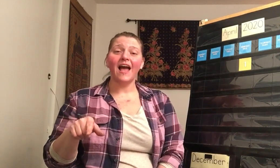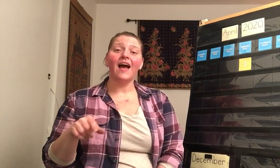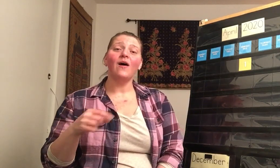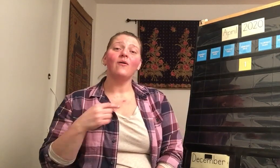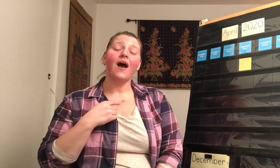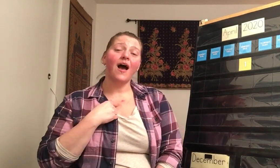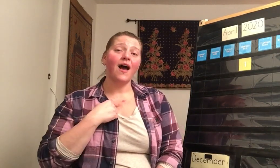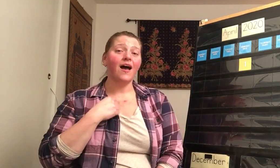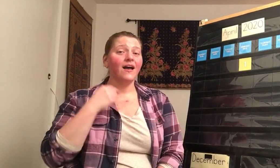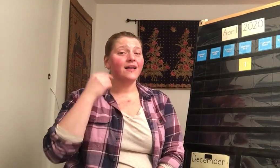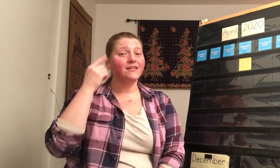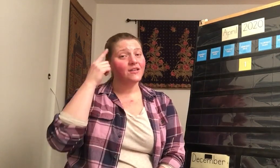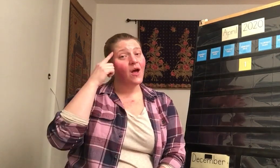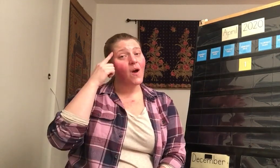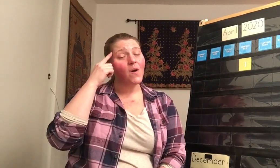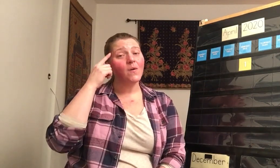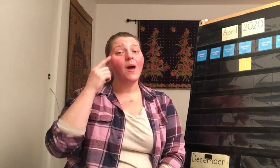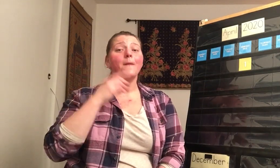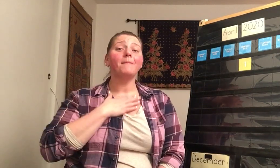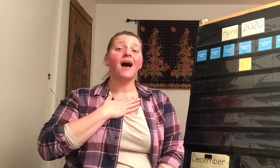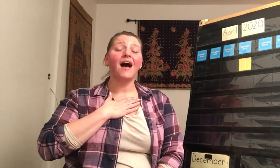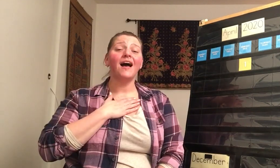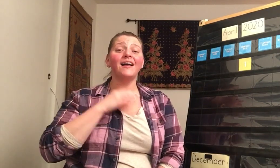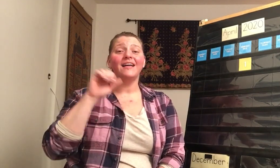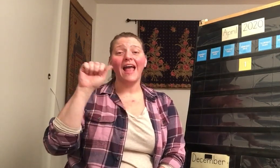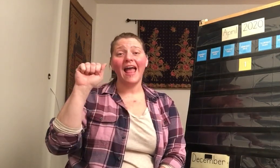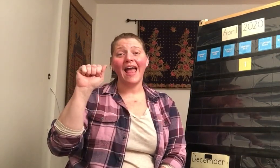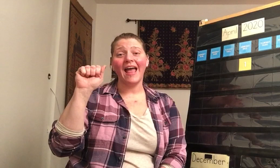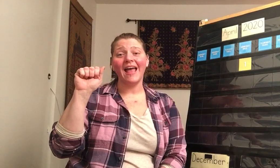Now I know my